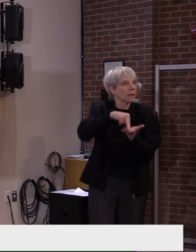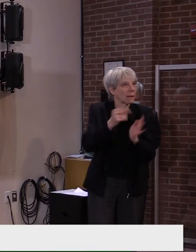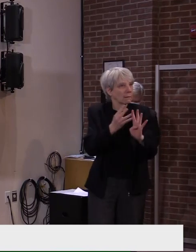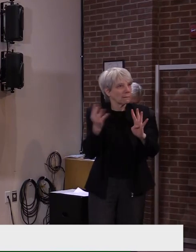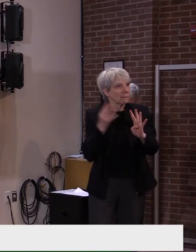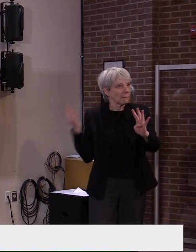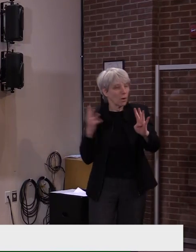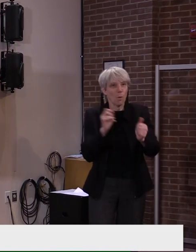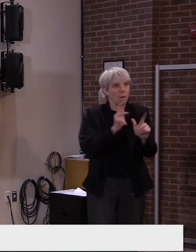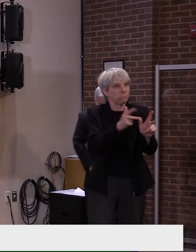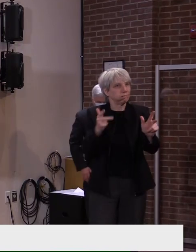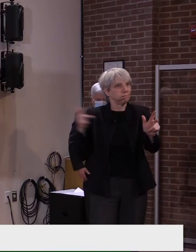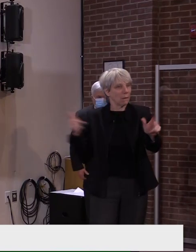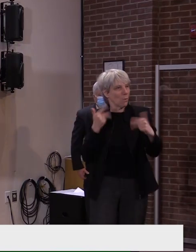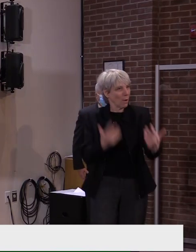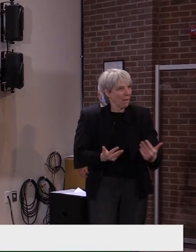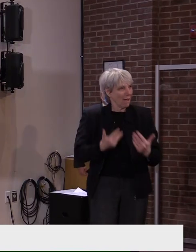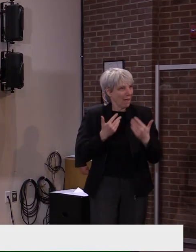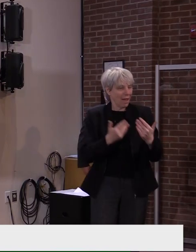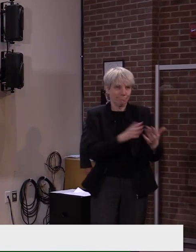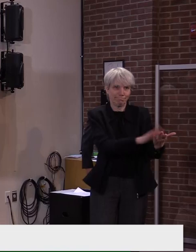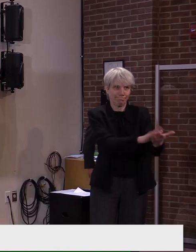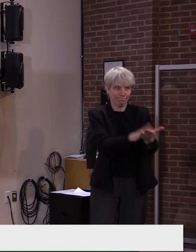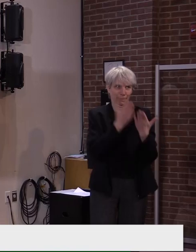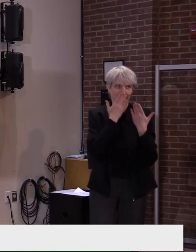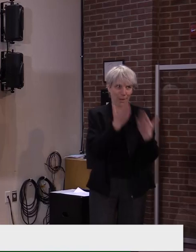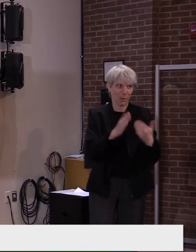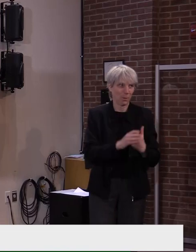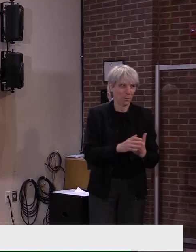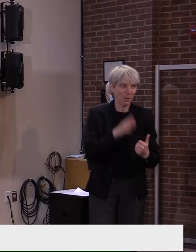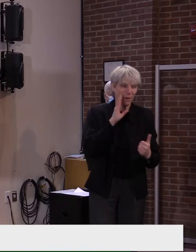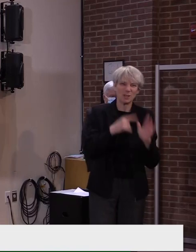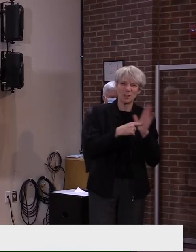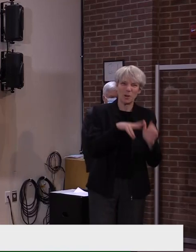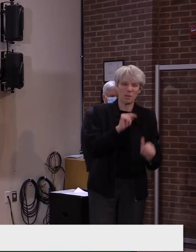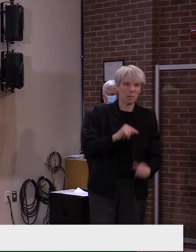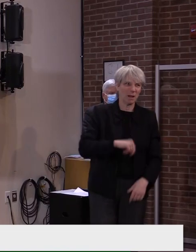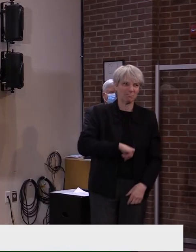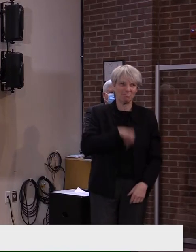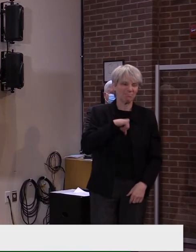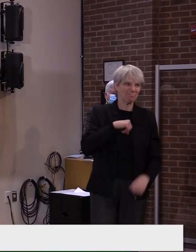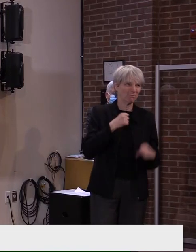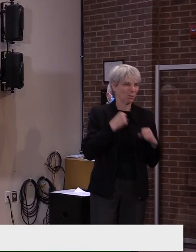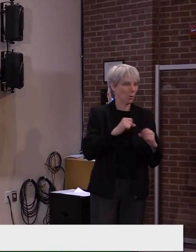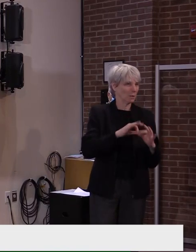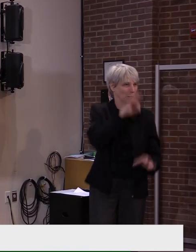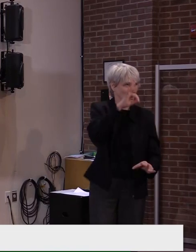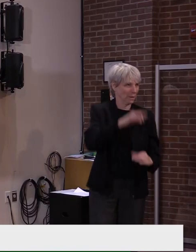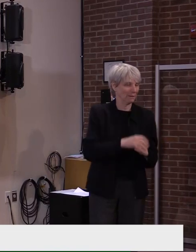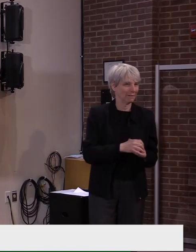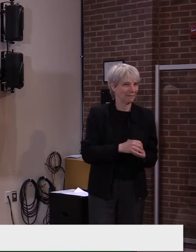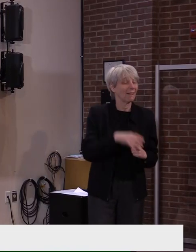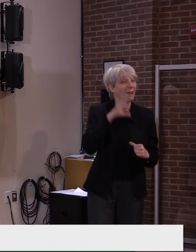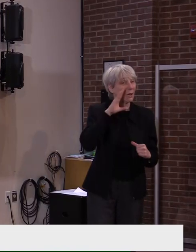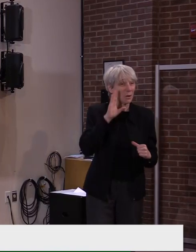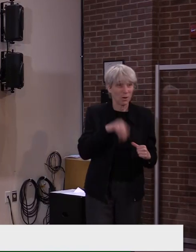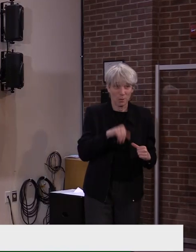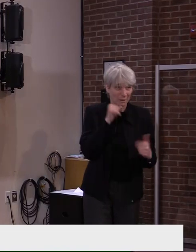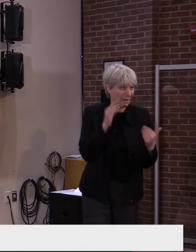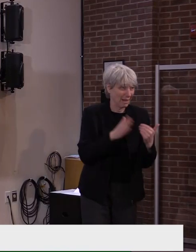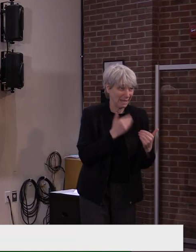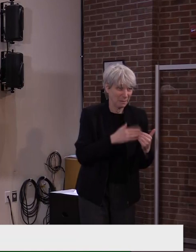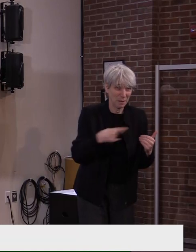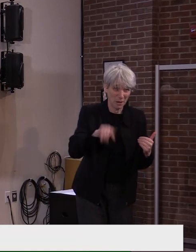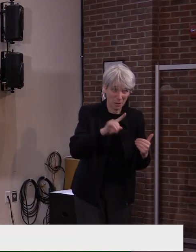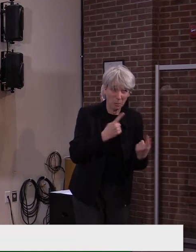can-do attitude. We deal with challenges as they come, and again, you rose to it. You